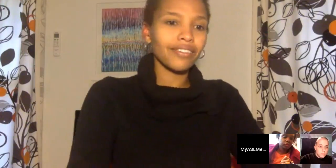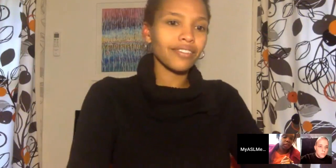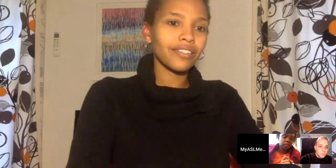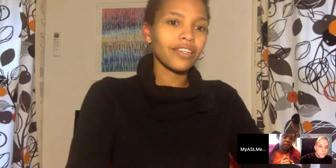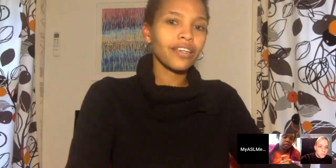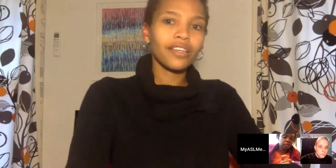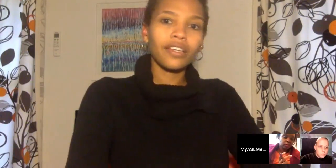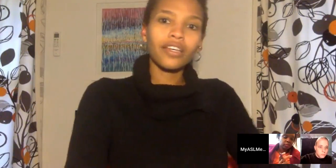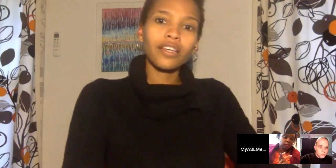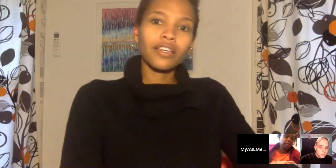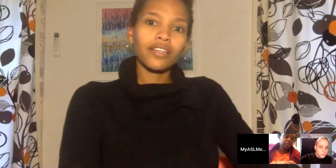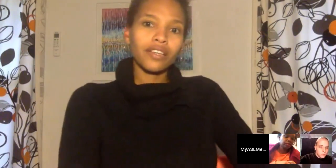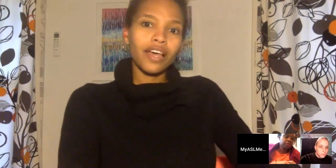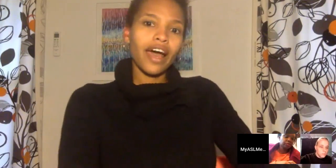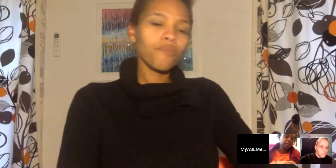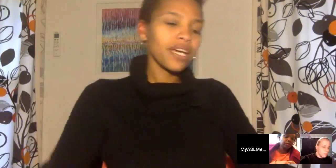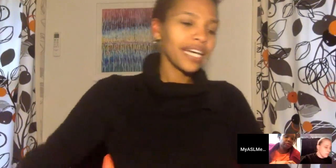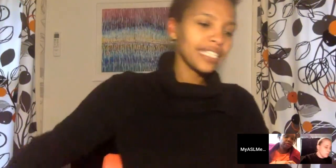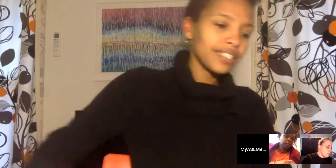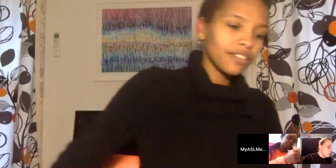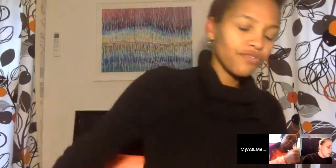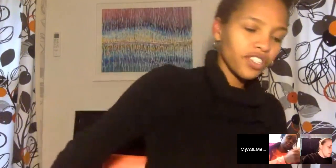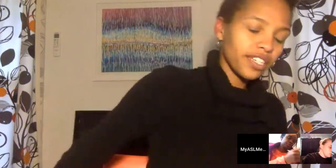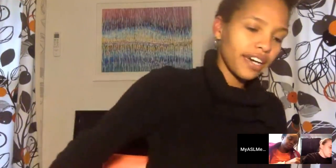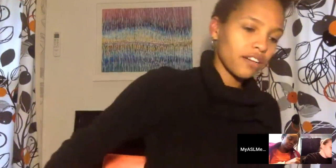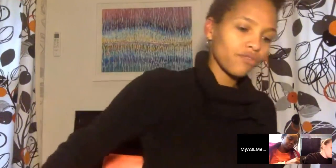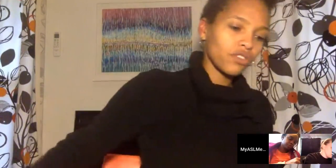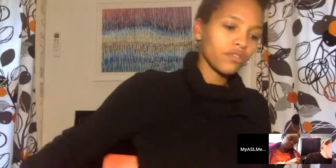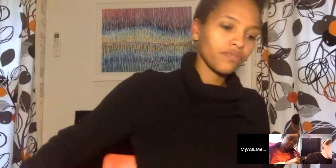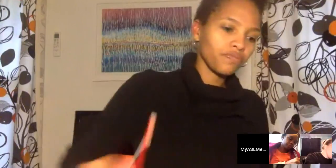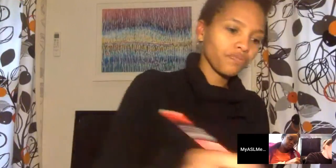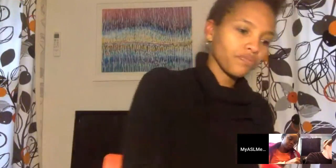1:26. Happy I did fill it out.